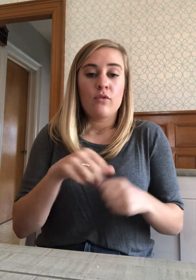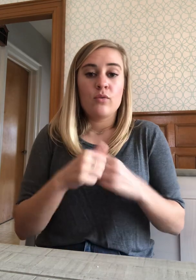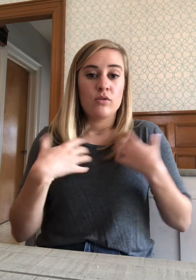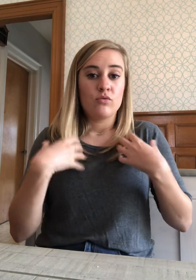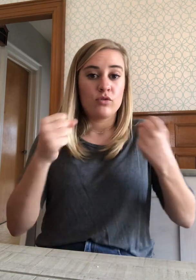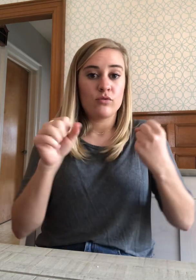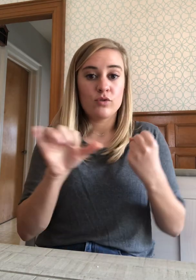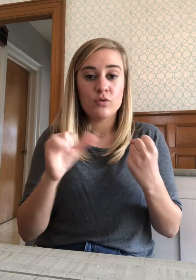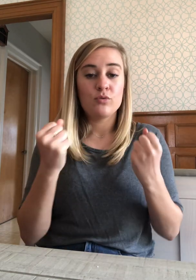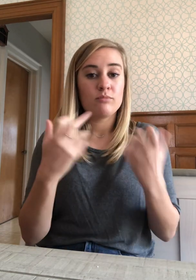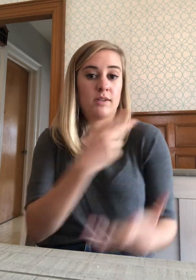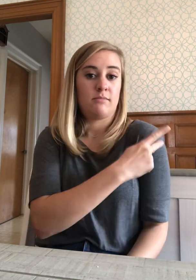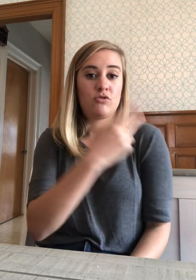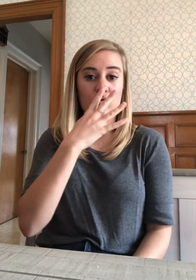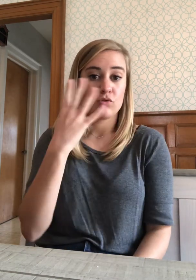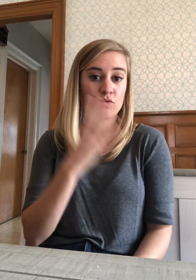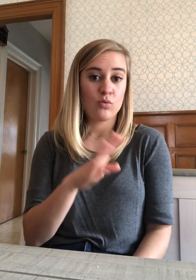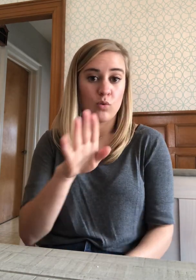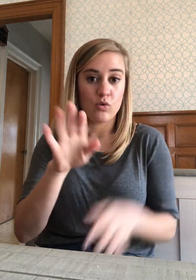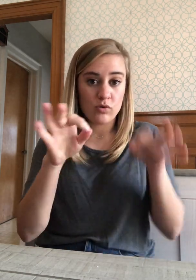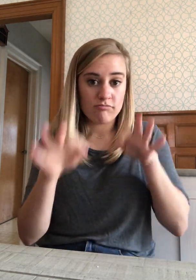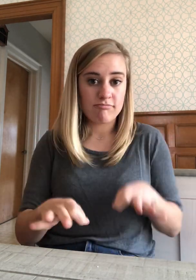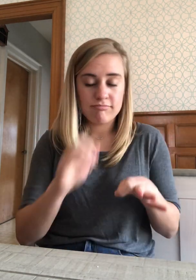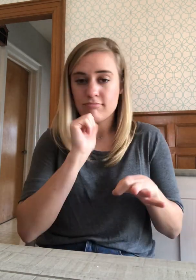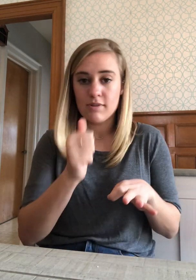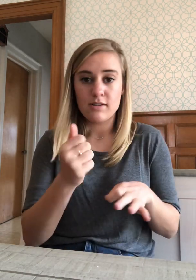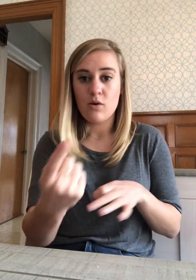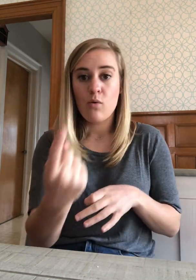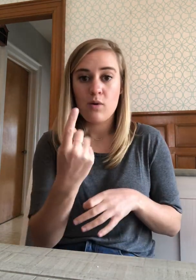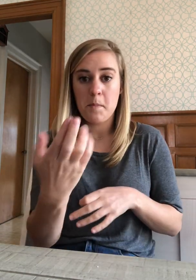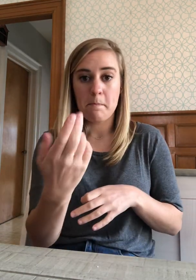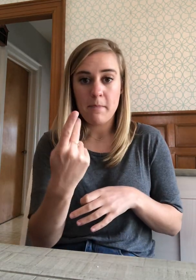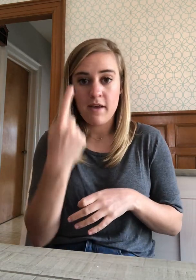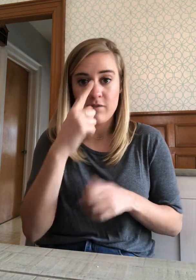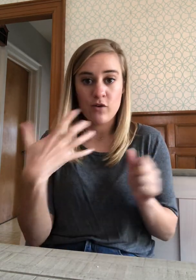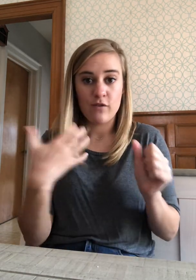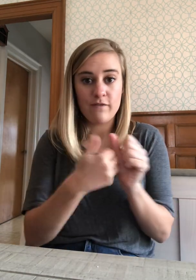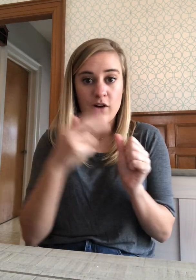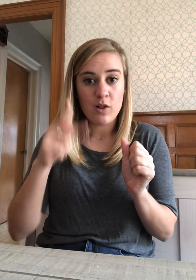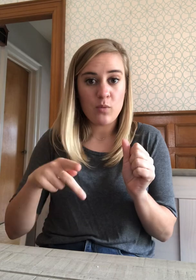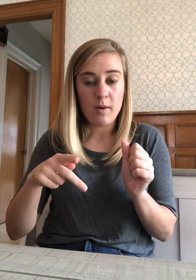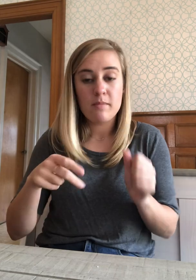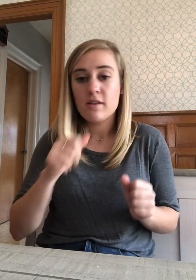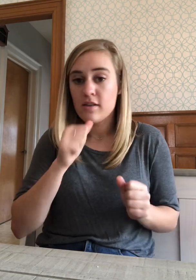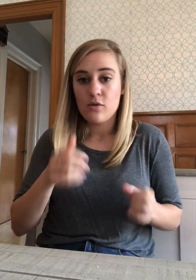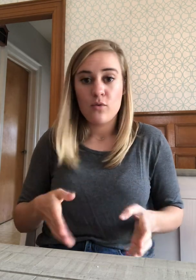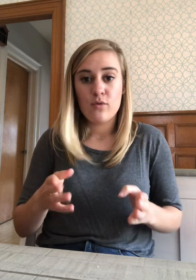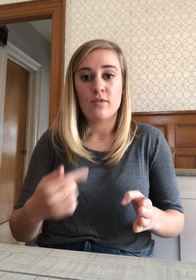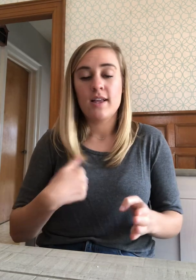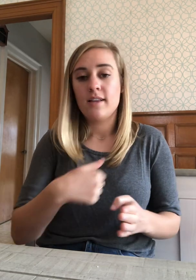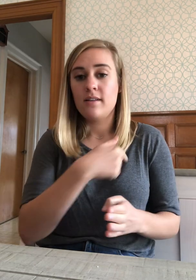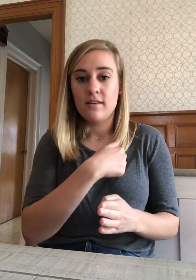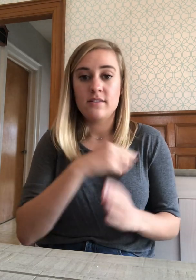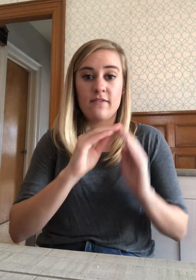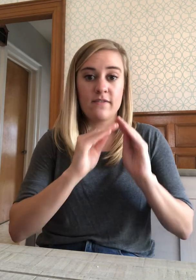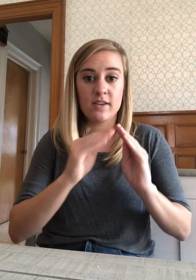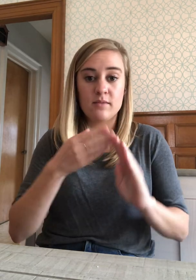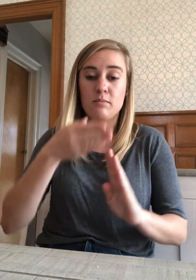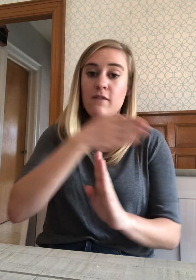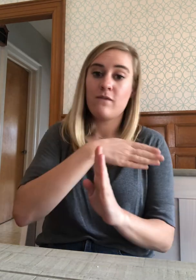ignore instructions. They don't come back for follow-up. They don't let us fix things before they become problems. So we need cooperation